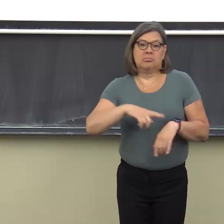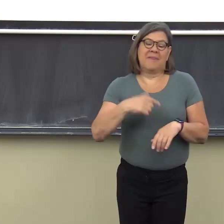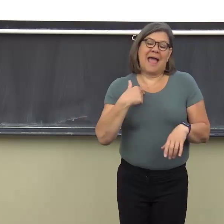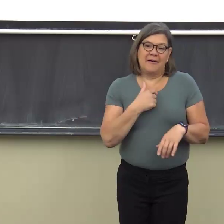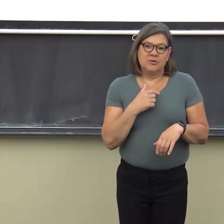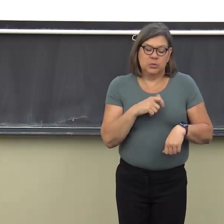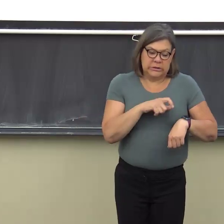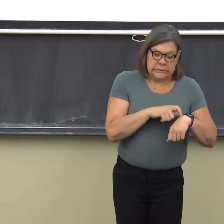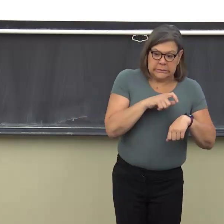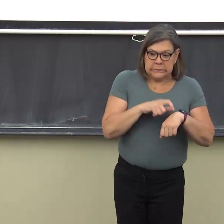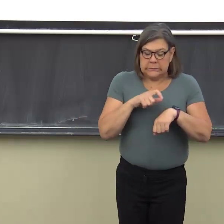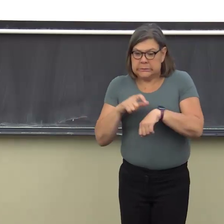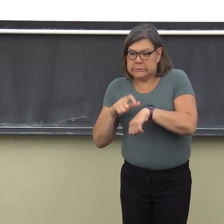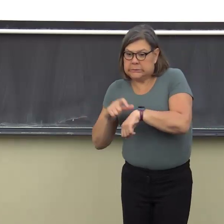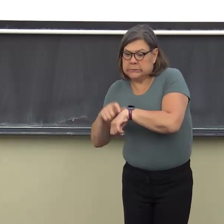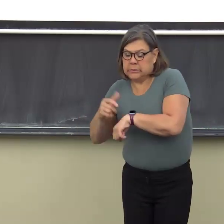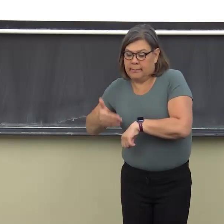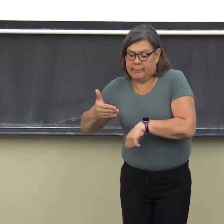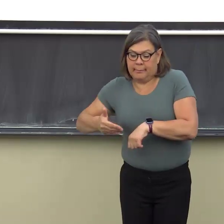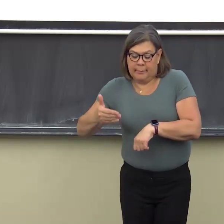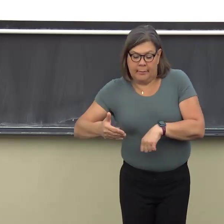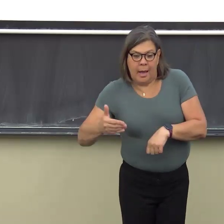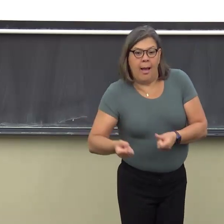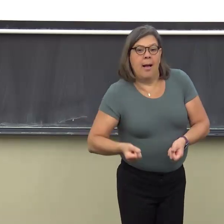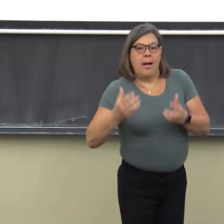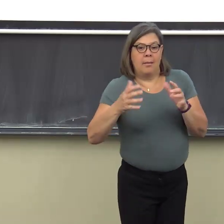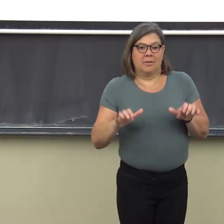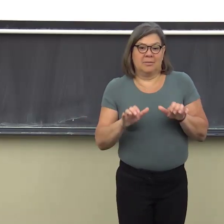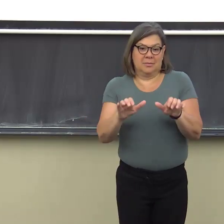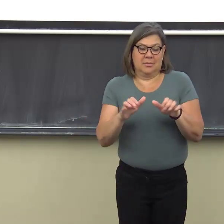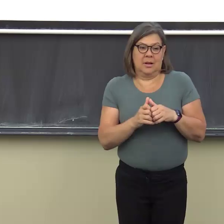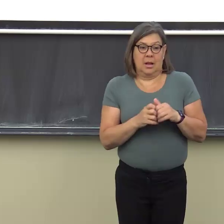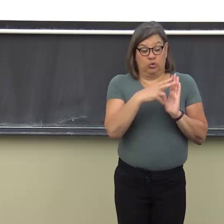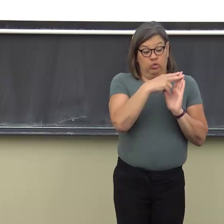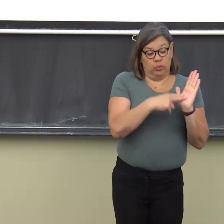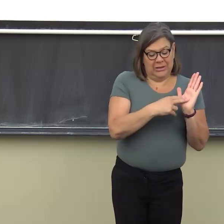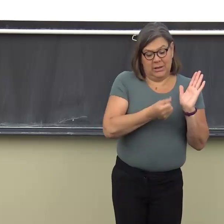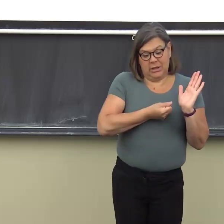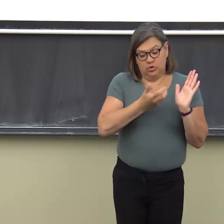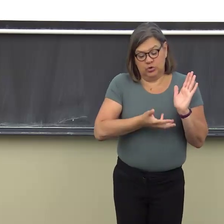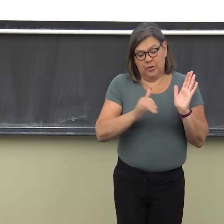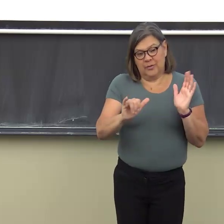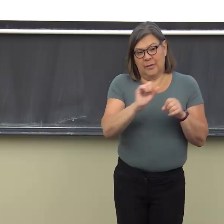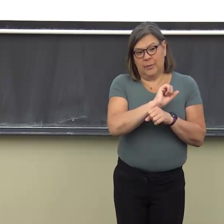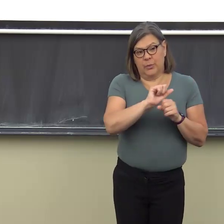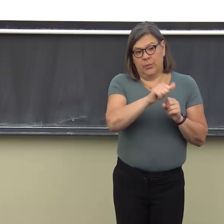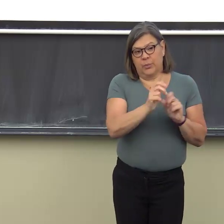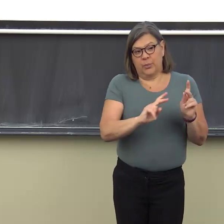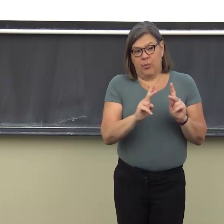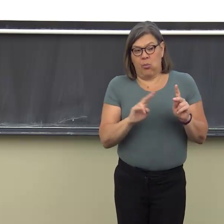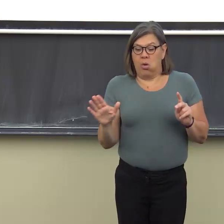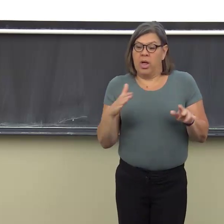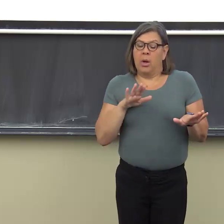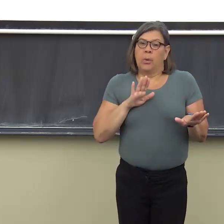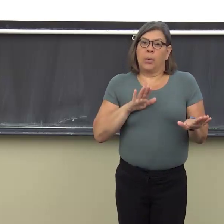tempering pace and how much activity. And reading and sharing some of that work with others, the relief they